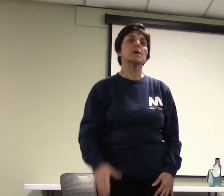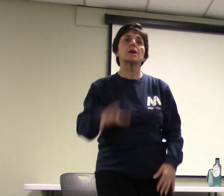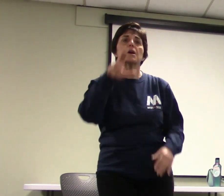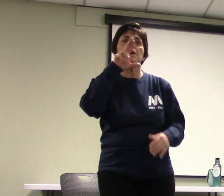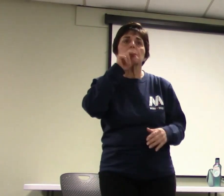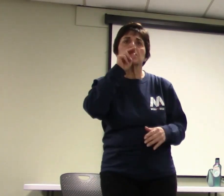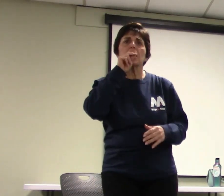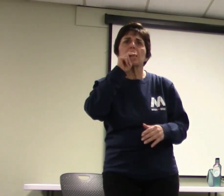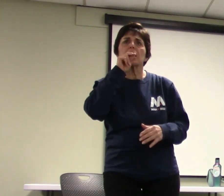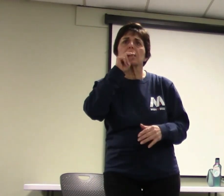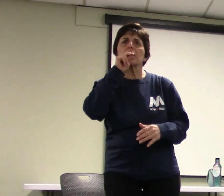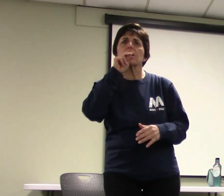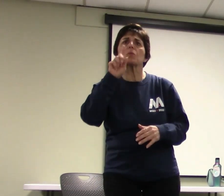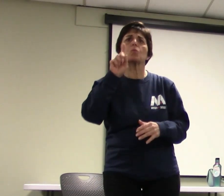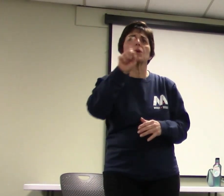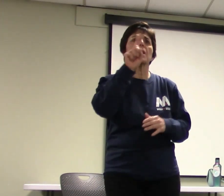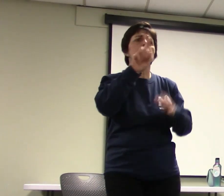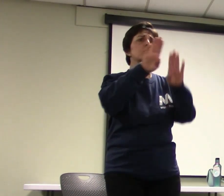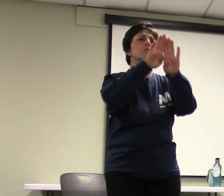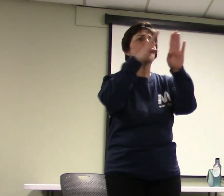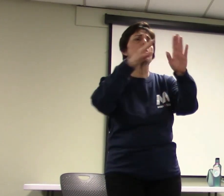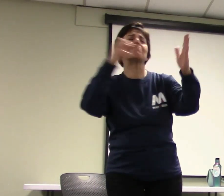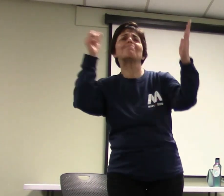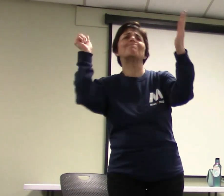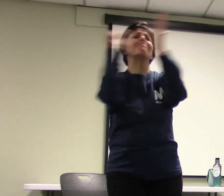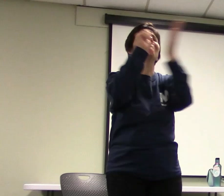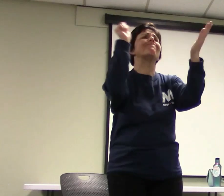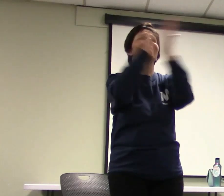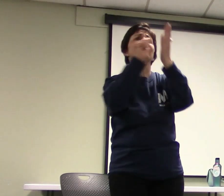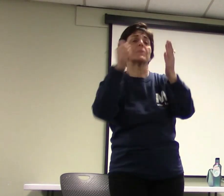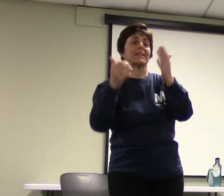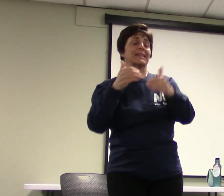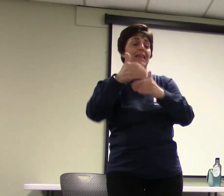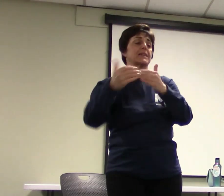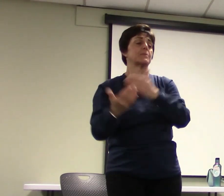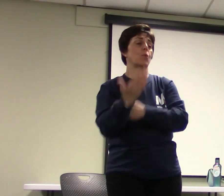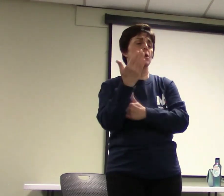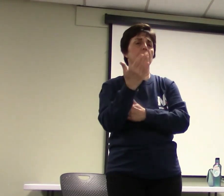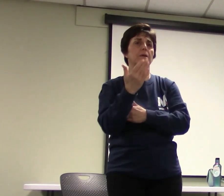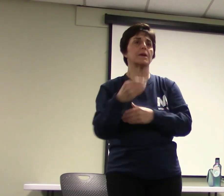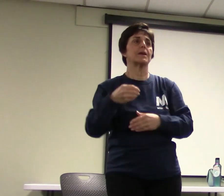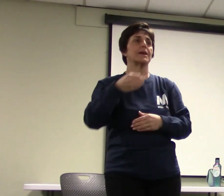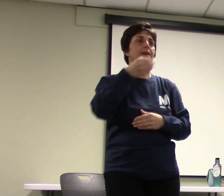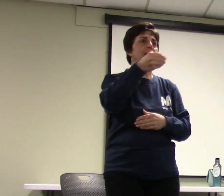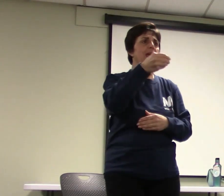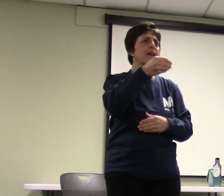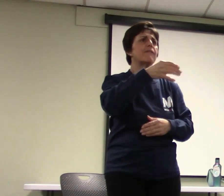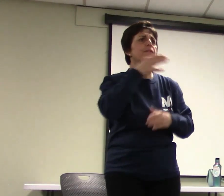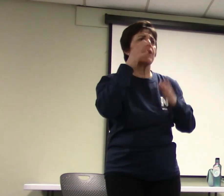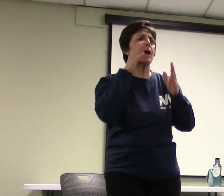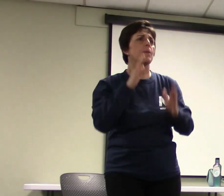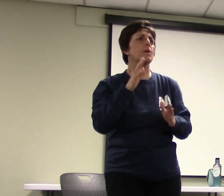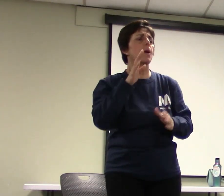Duck knocked on the door early the next morning. He handed Farmer Brown a note.